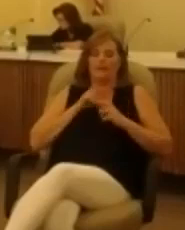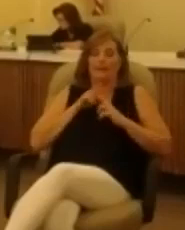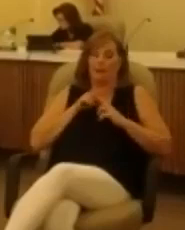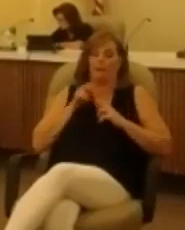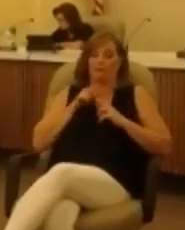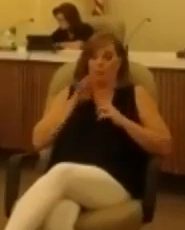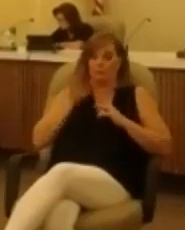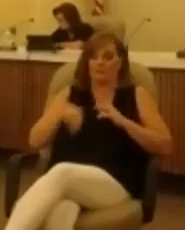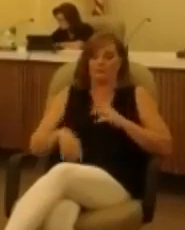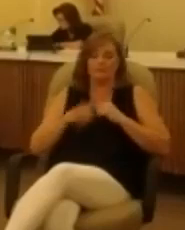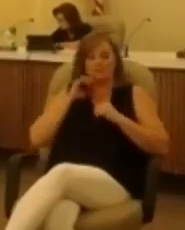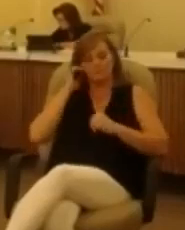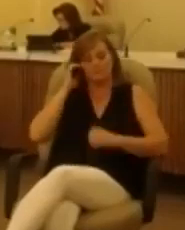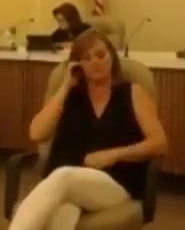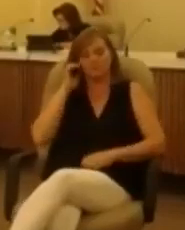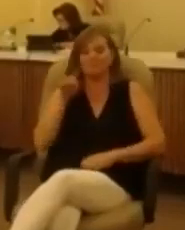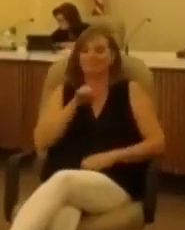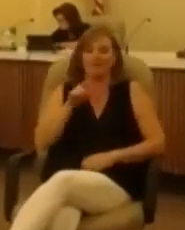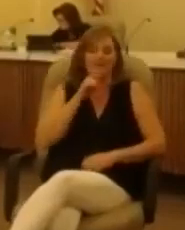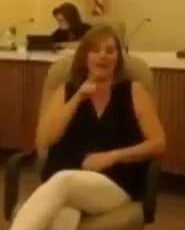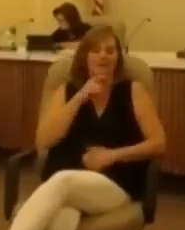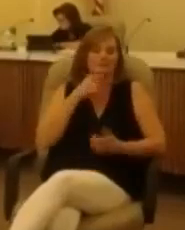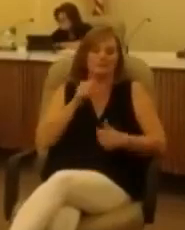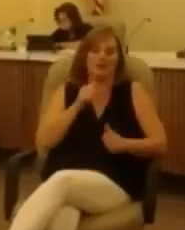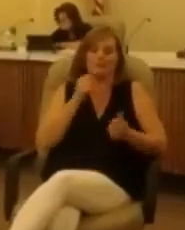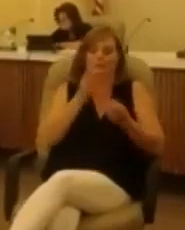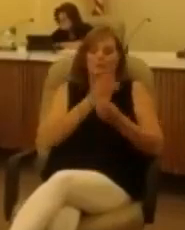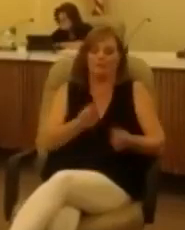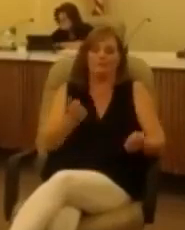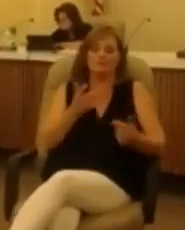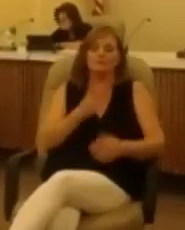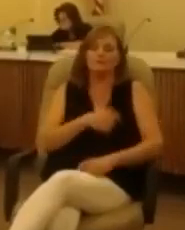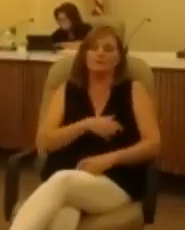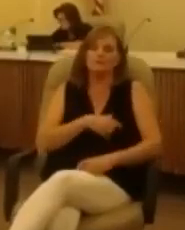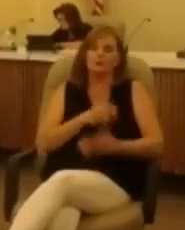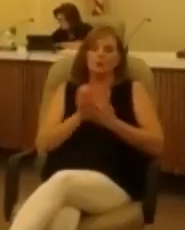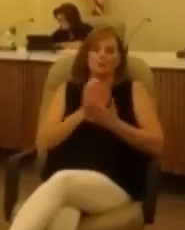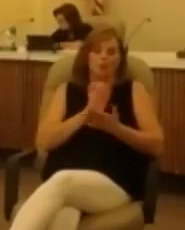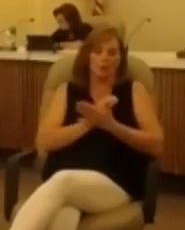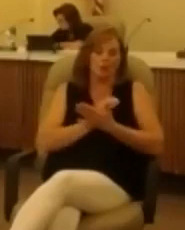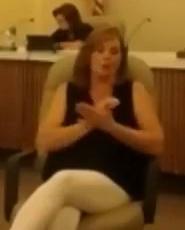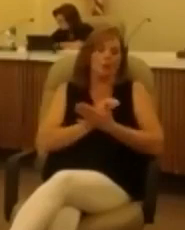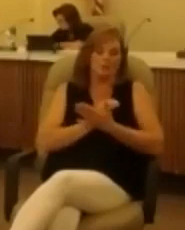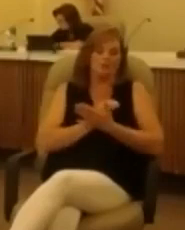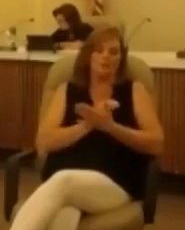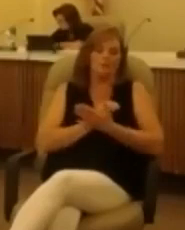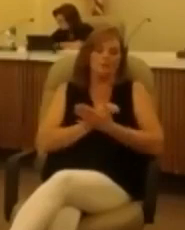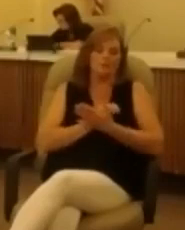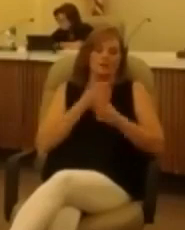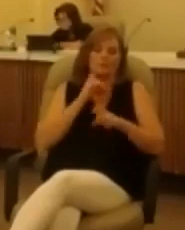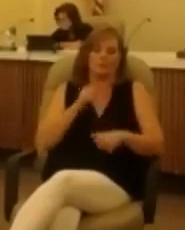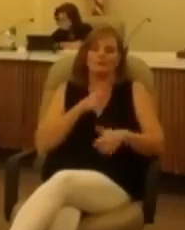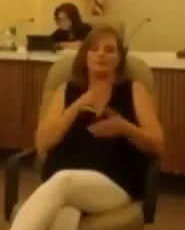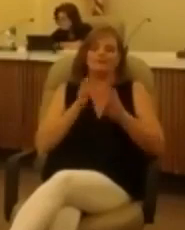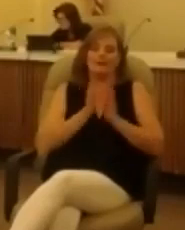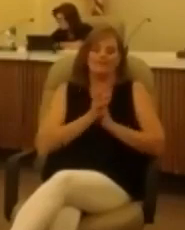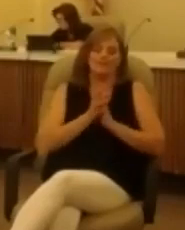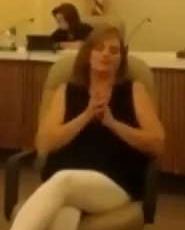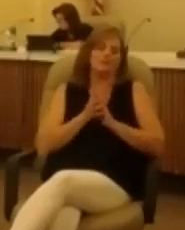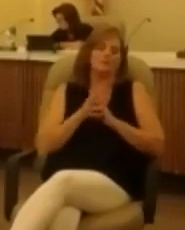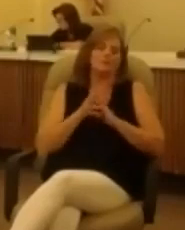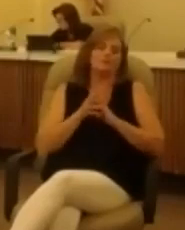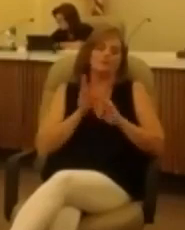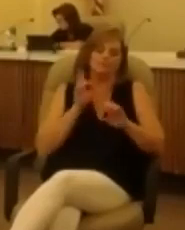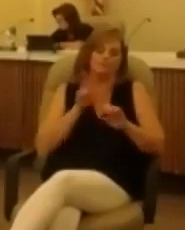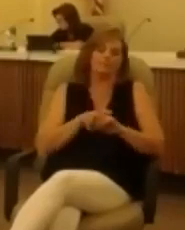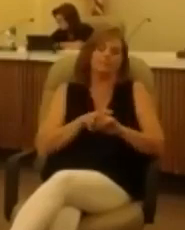no movement to resolve. So code enforcement has asked us to invoke town